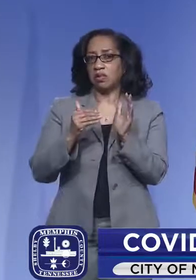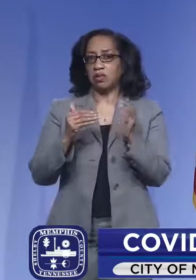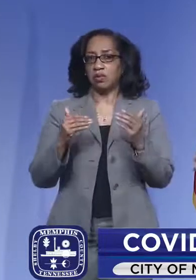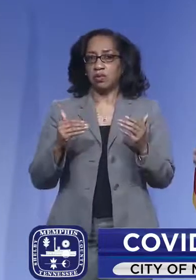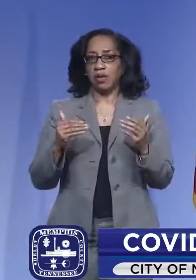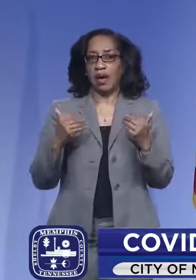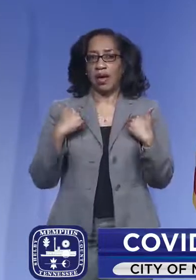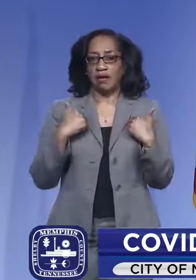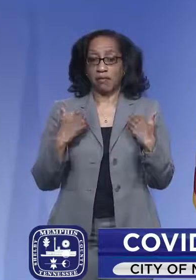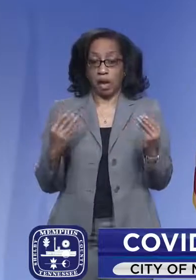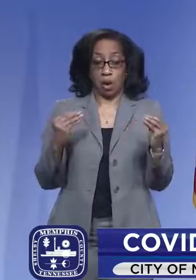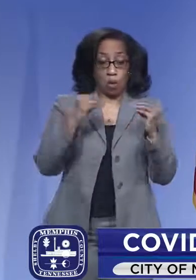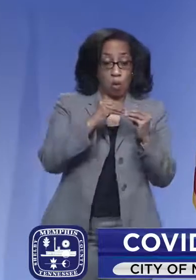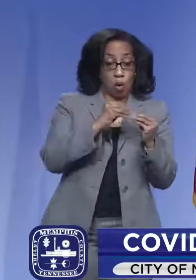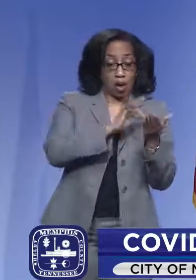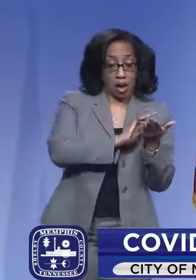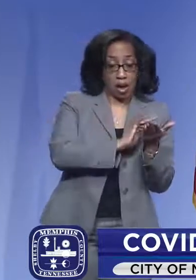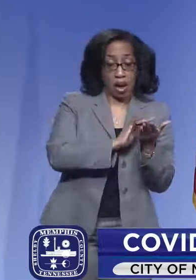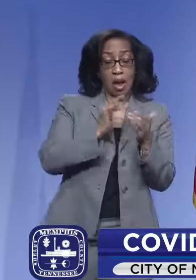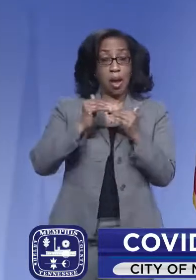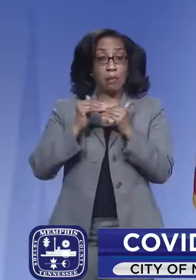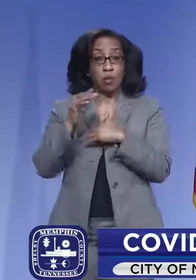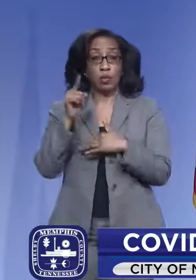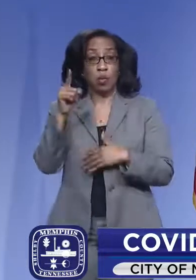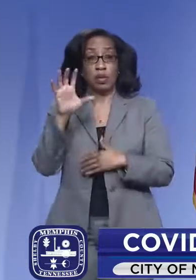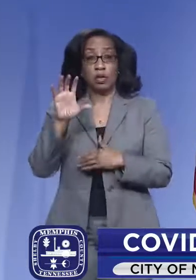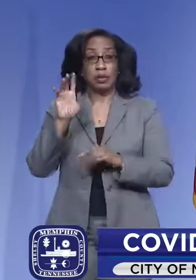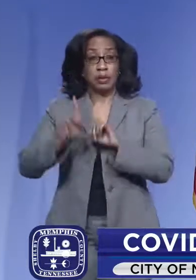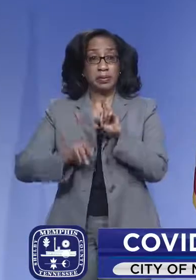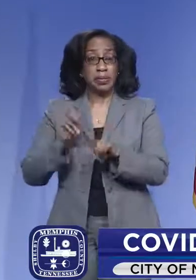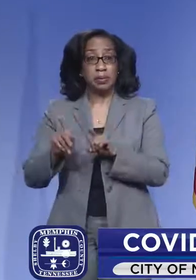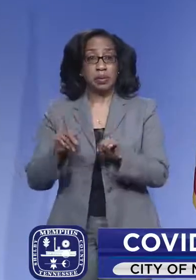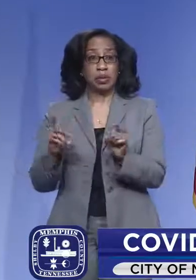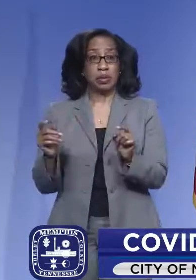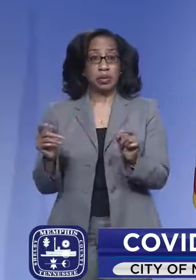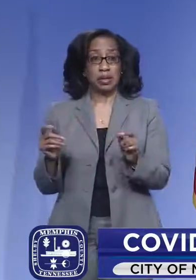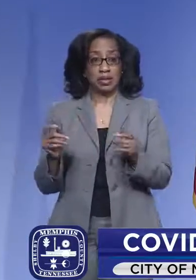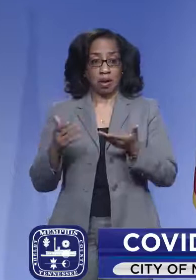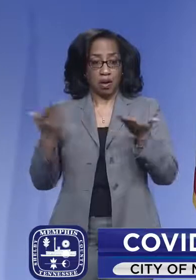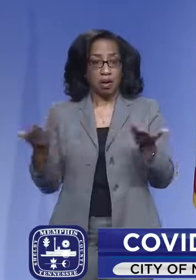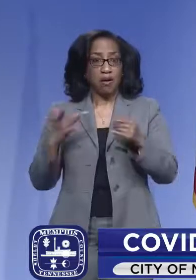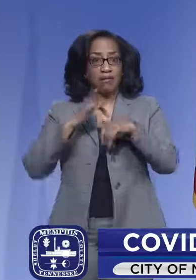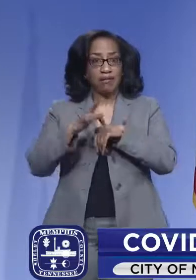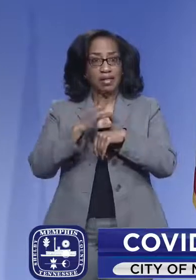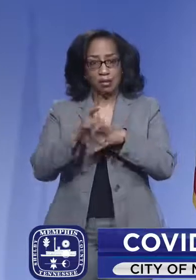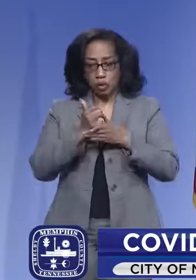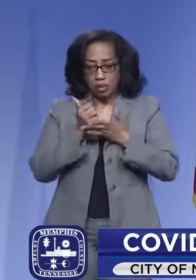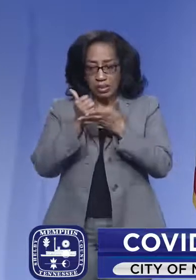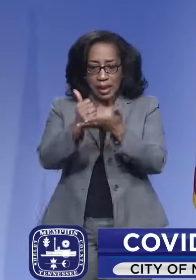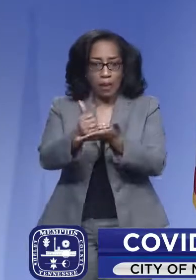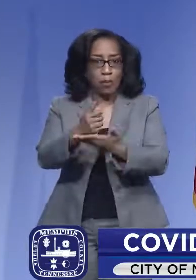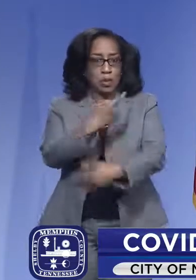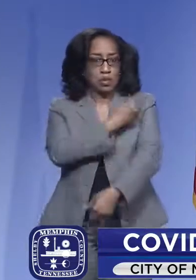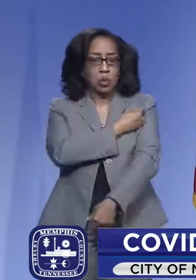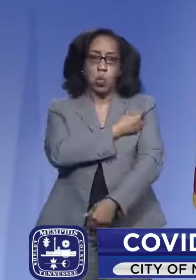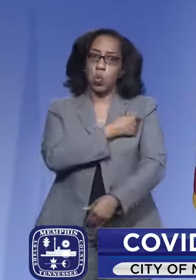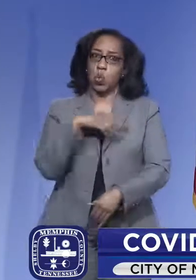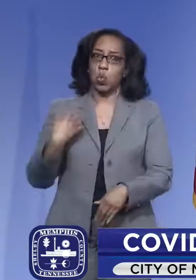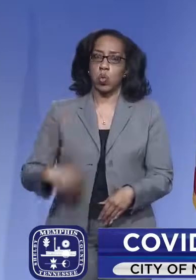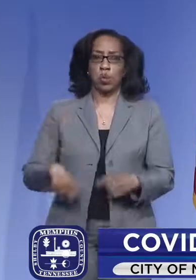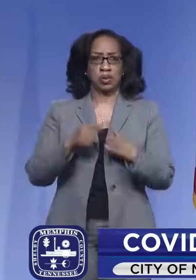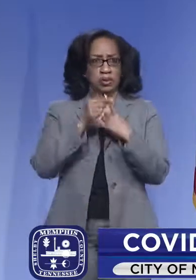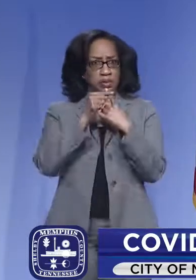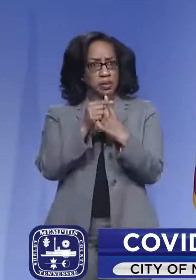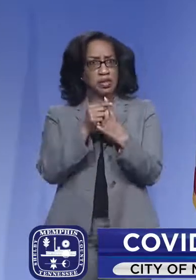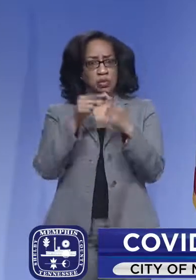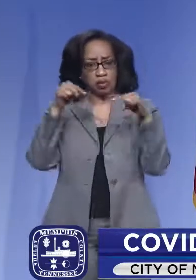vaccine and more than 100 people that come with it to administer the vaccine. That is the unique opportunity that we